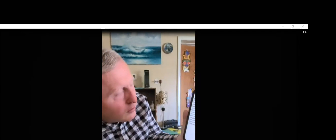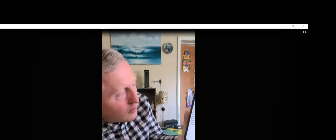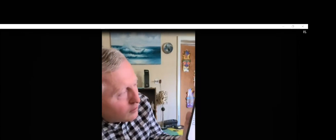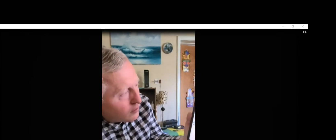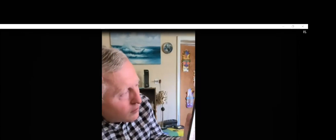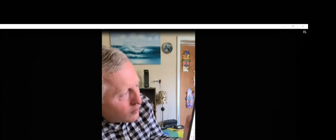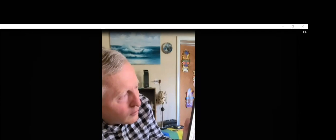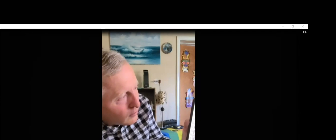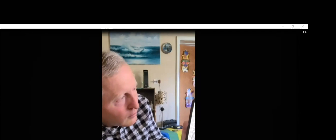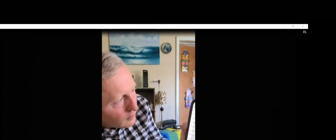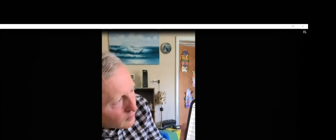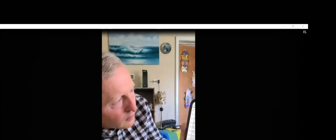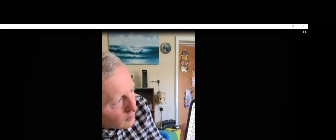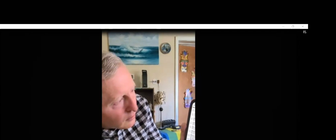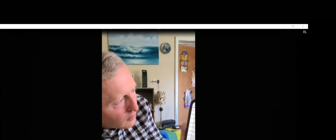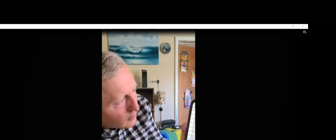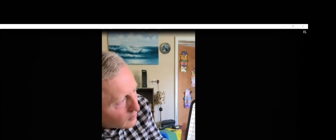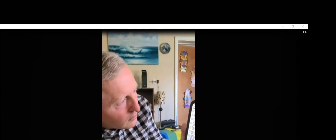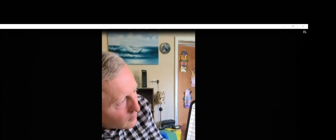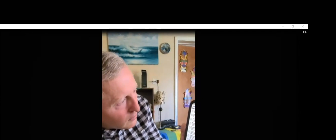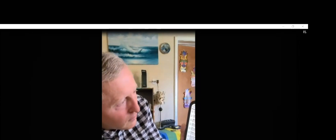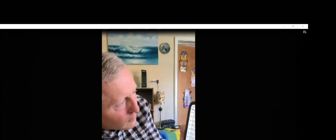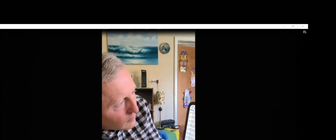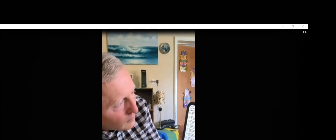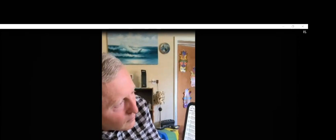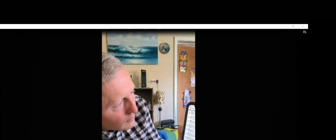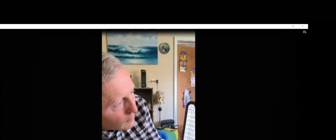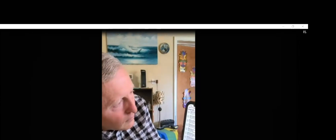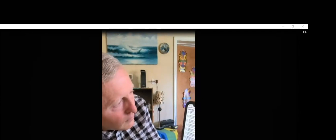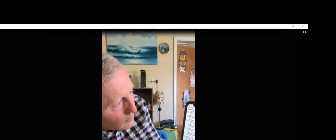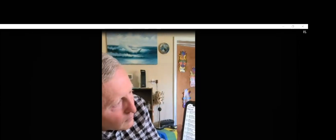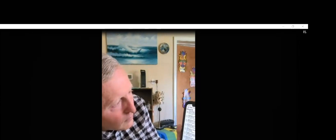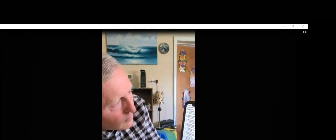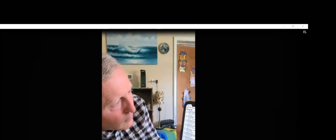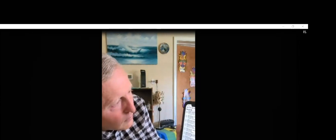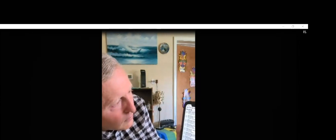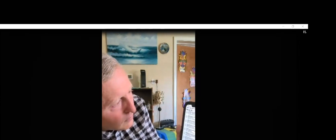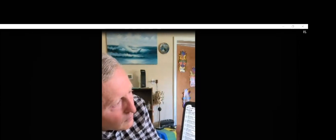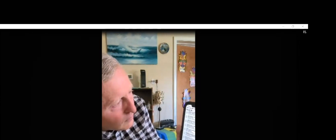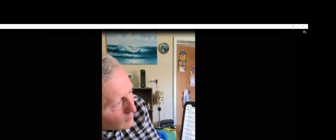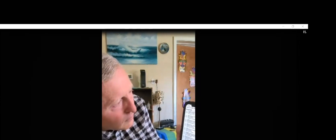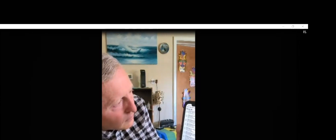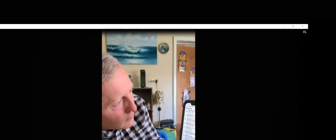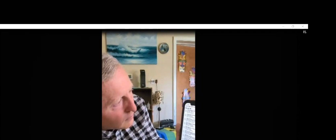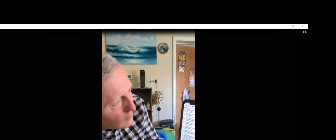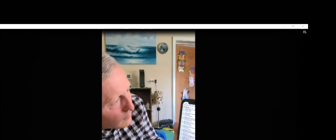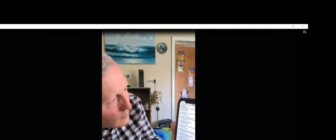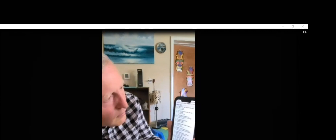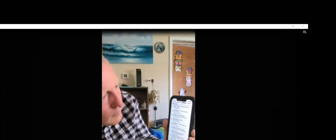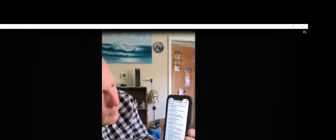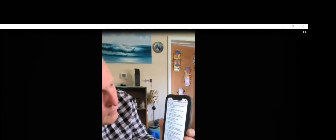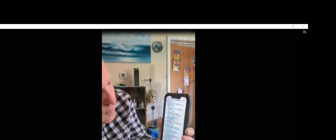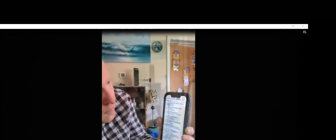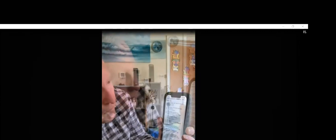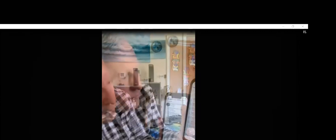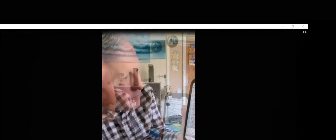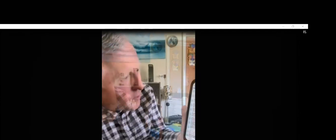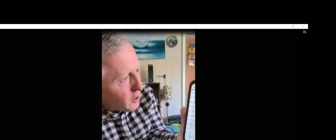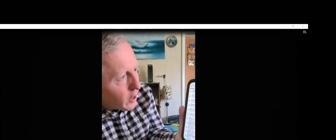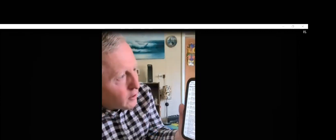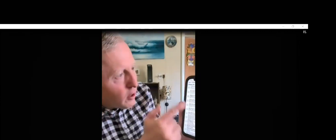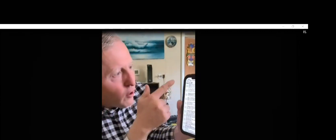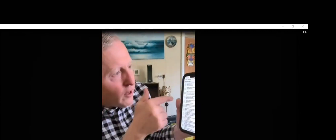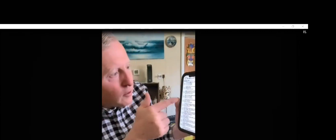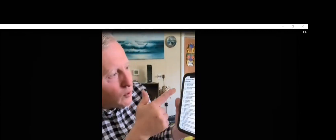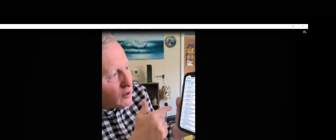Wait a moment. Searching for Family Dollar. Found 35 places within a distance of 180 meters to 14.7 kilometers. Here it